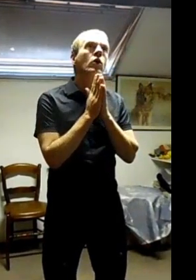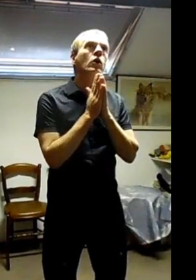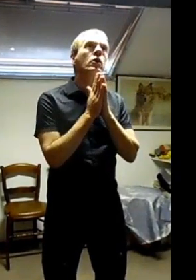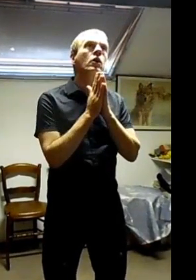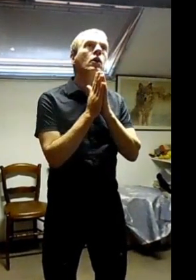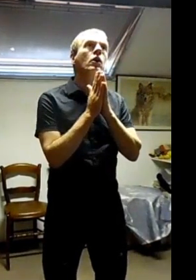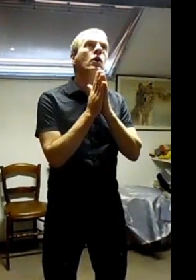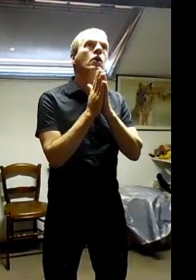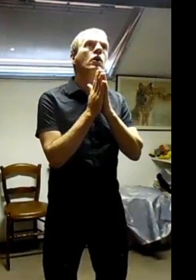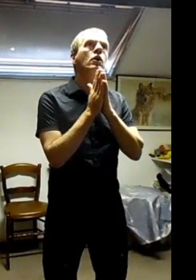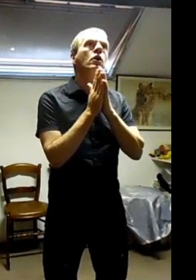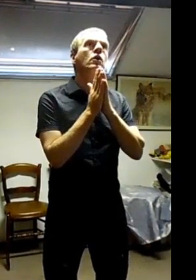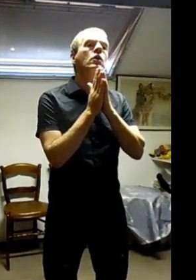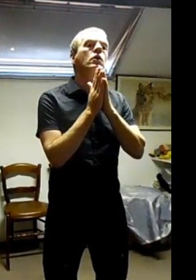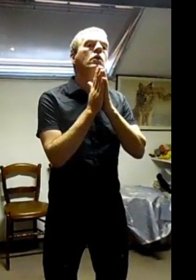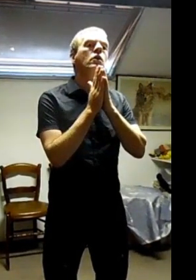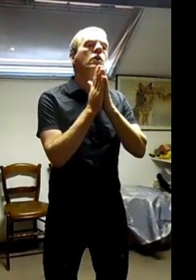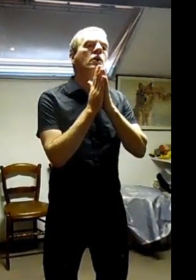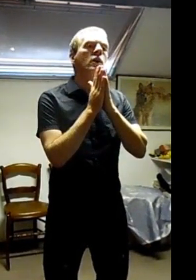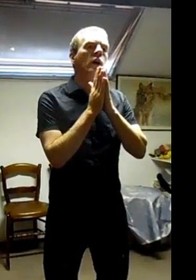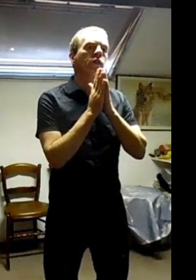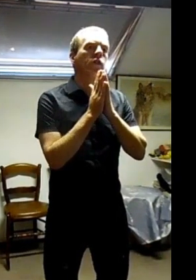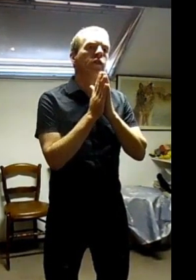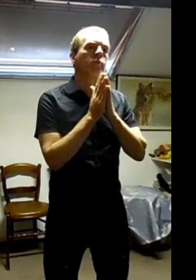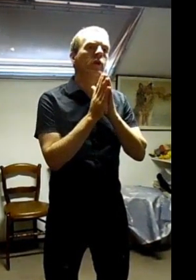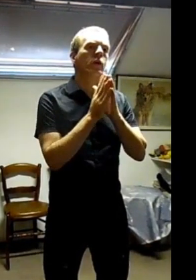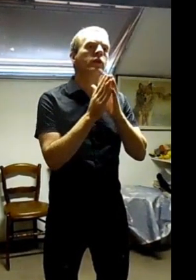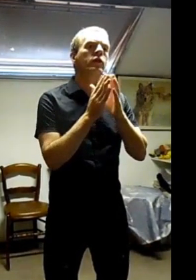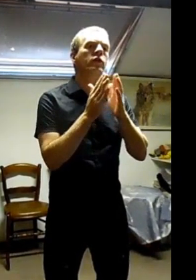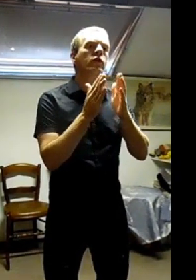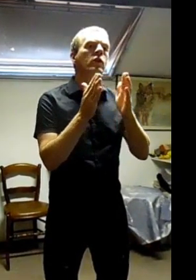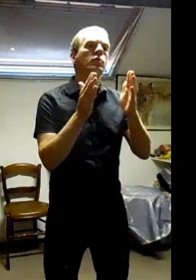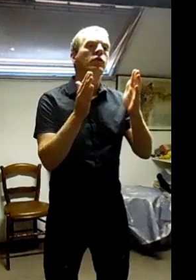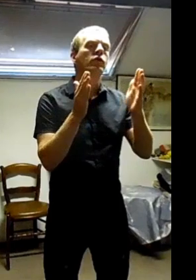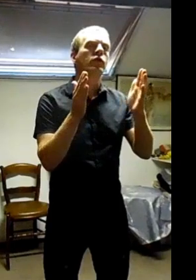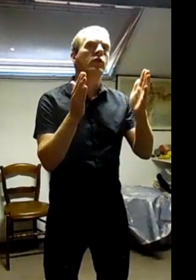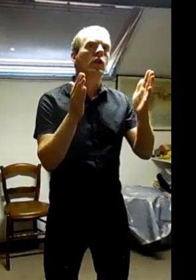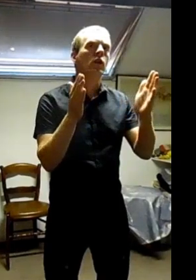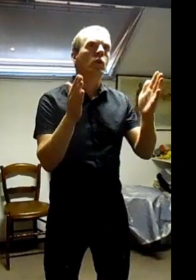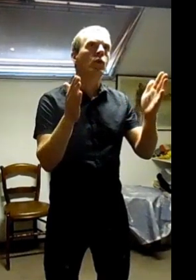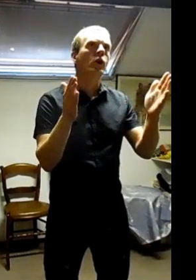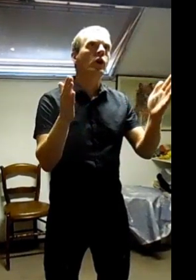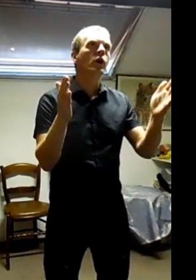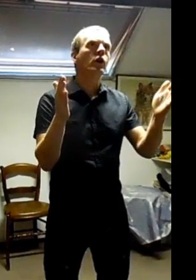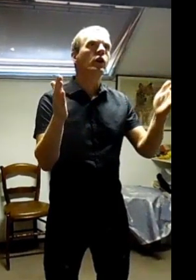father as his spirit strips away.